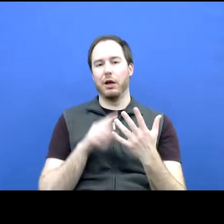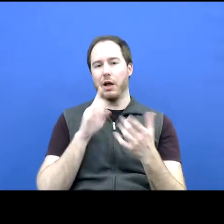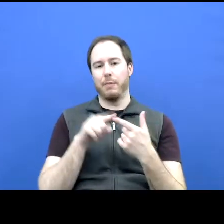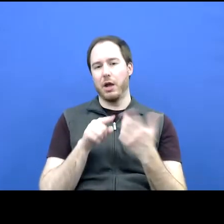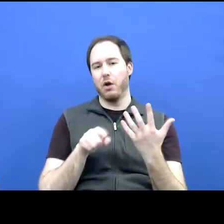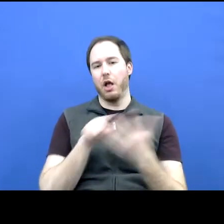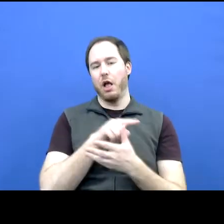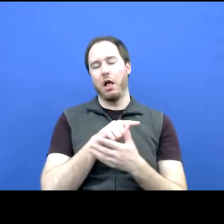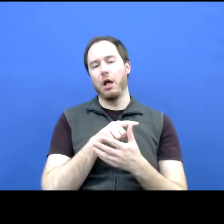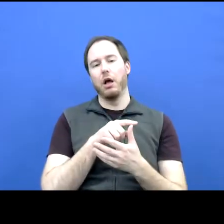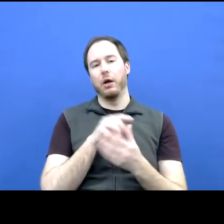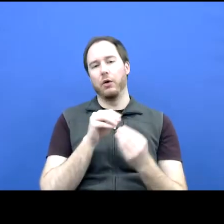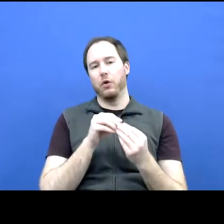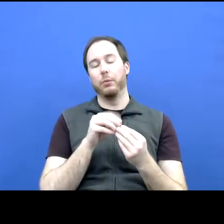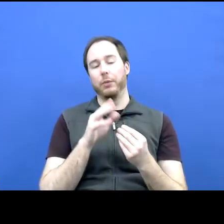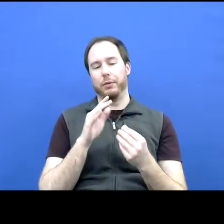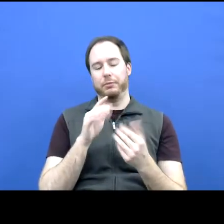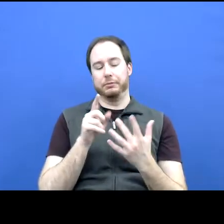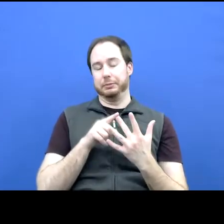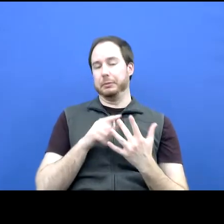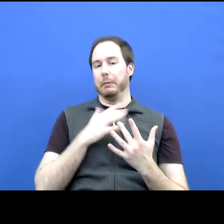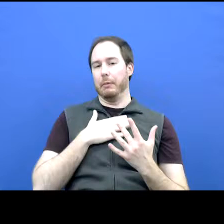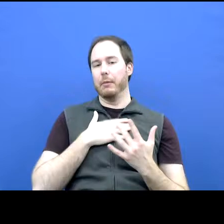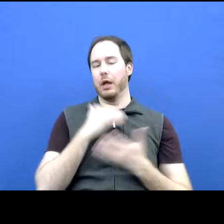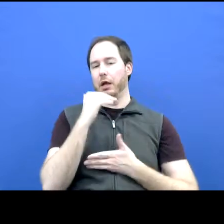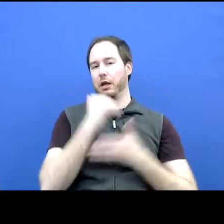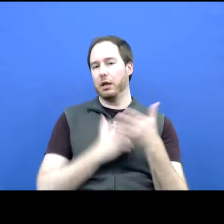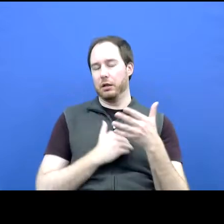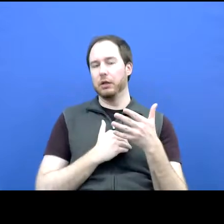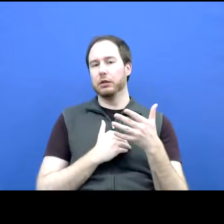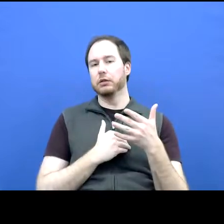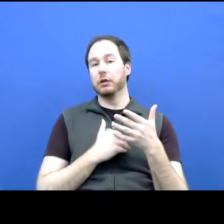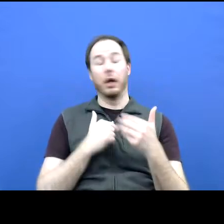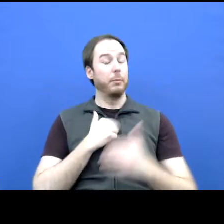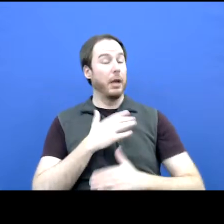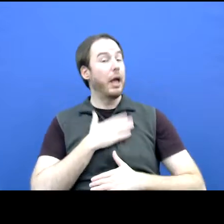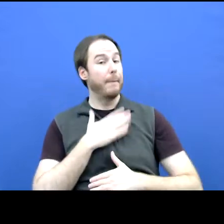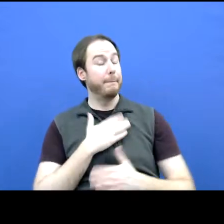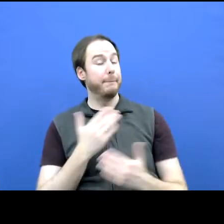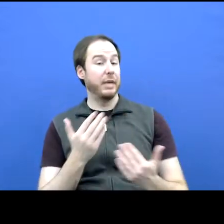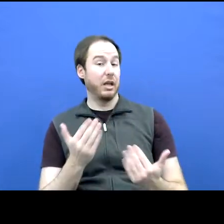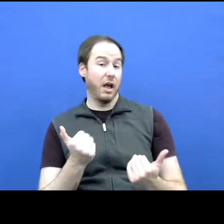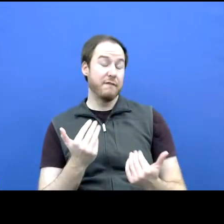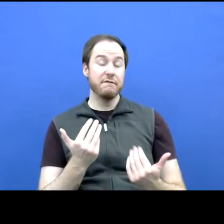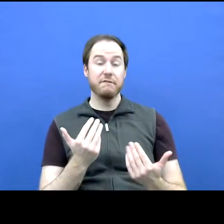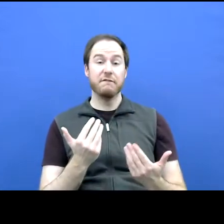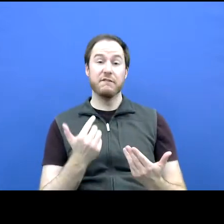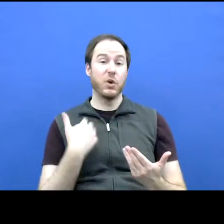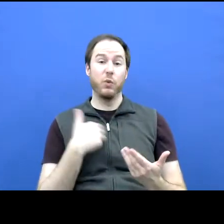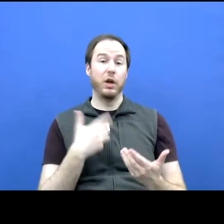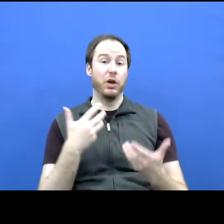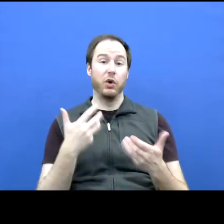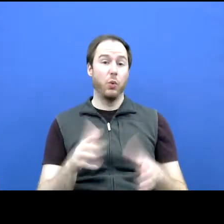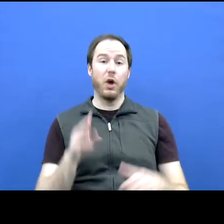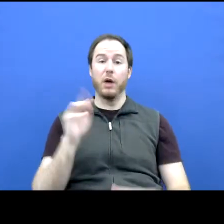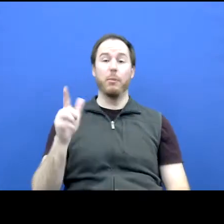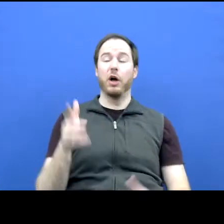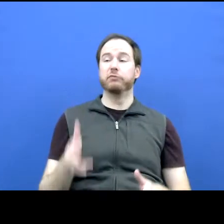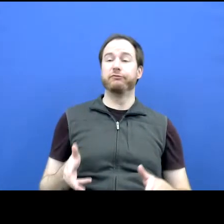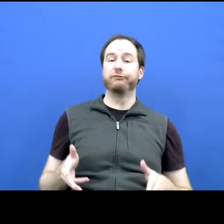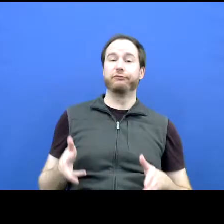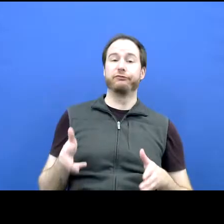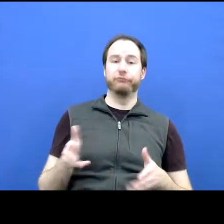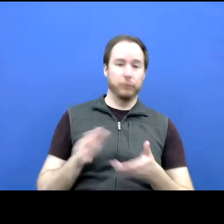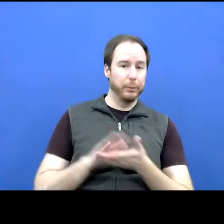So those are most of them. As I said, very happy to have this go. We don't want to see our mall turn